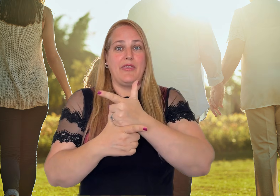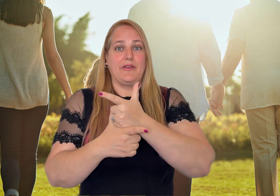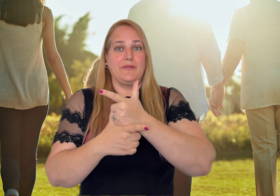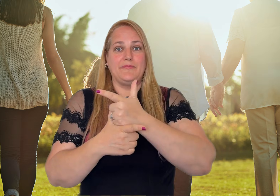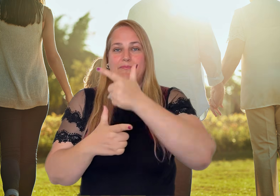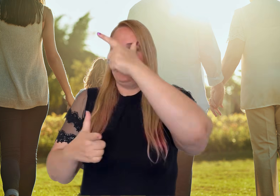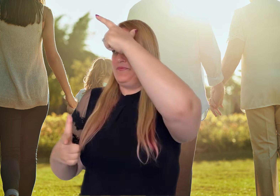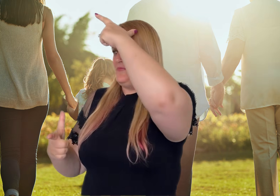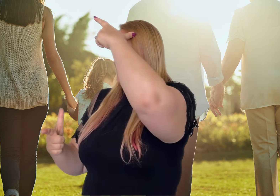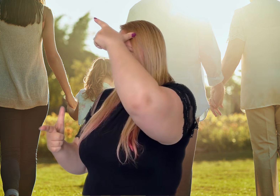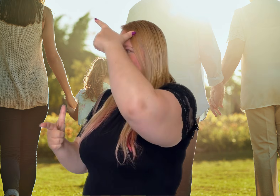brother,